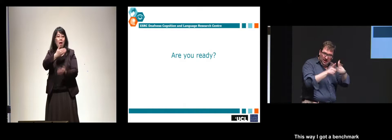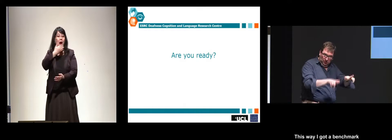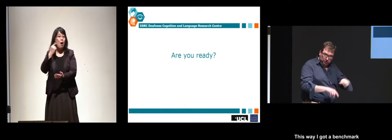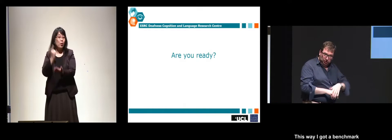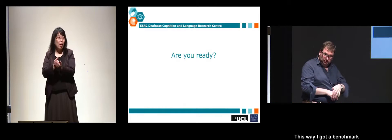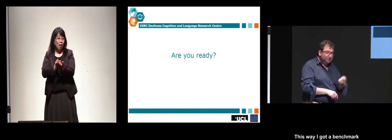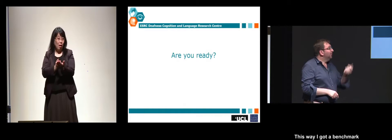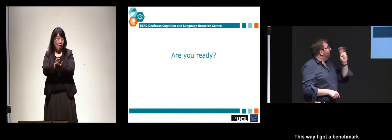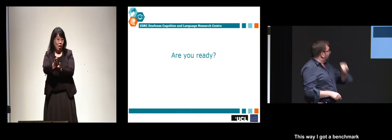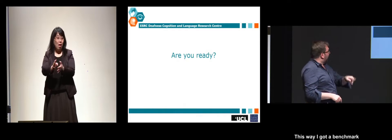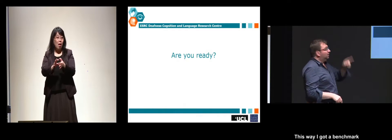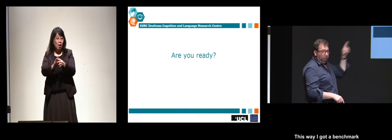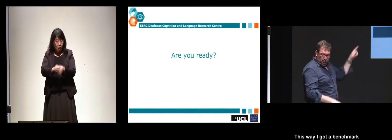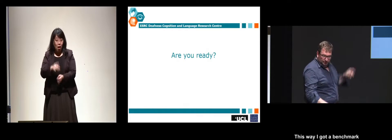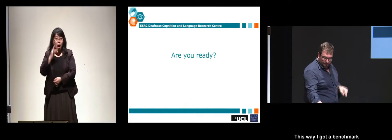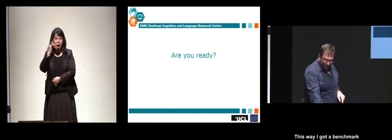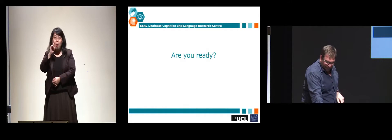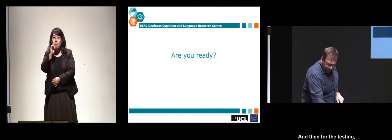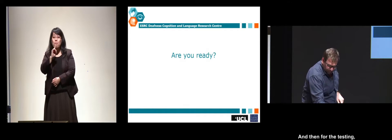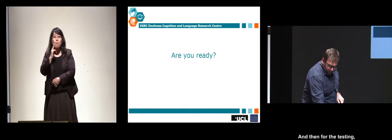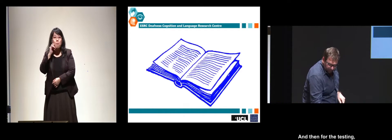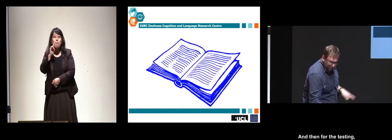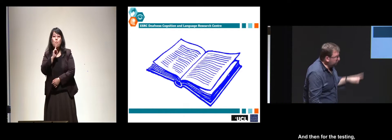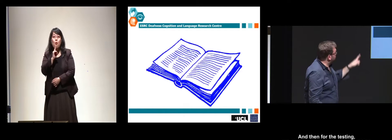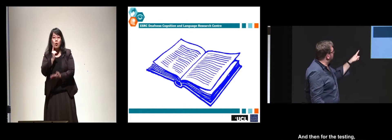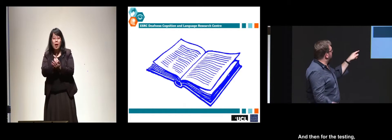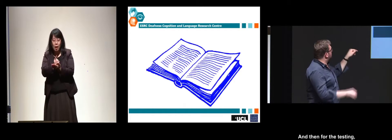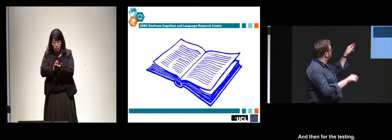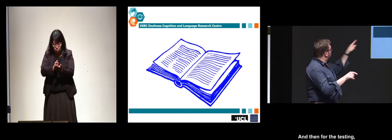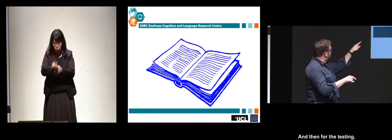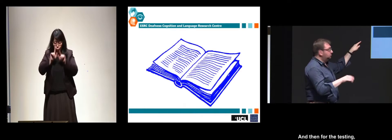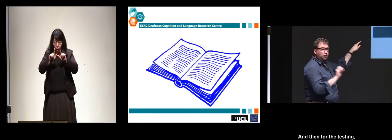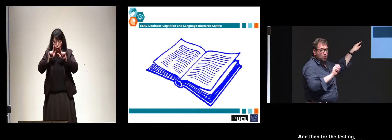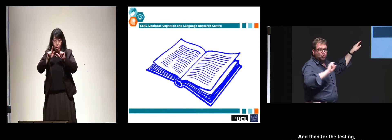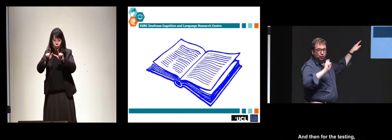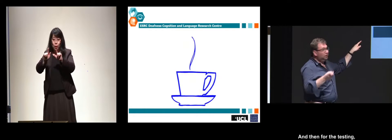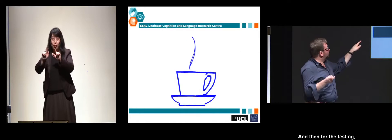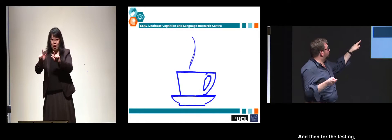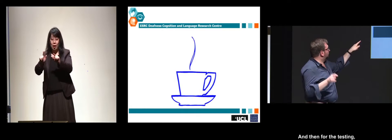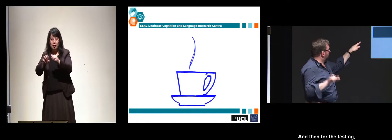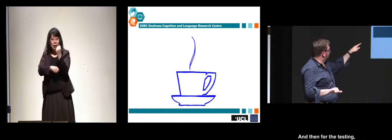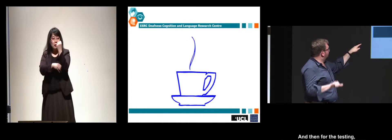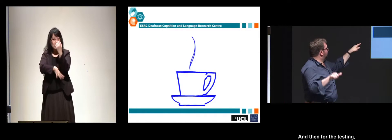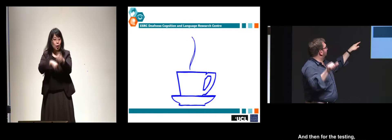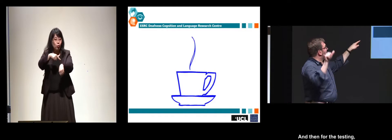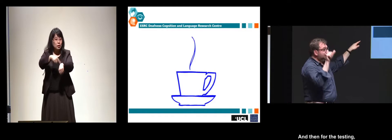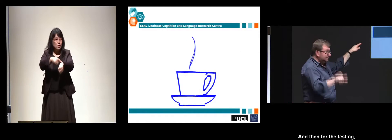This way I got a benchmark for each person, and then for the testing,